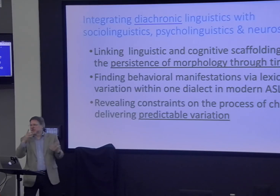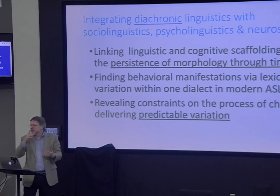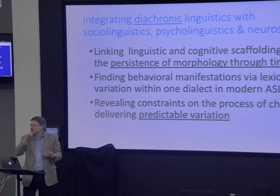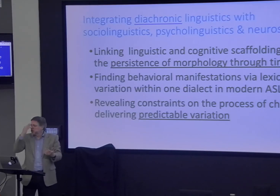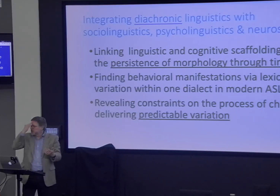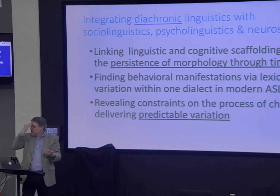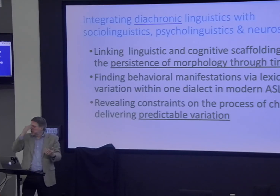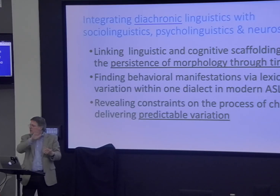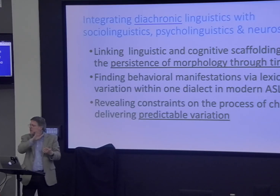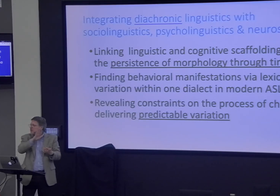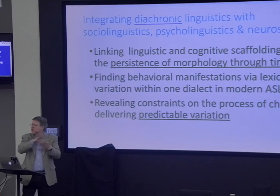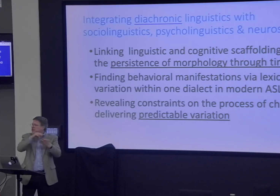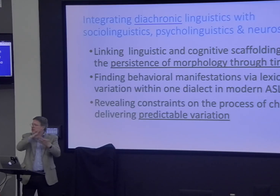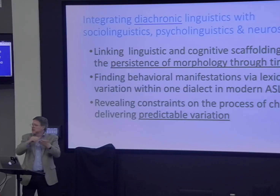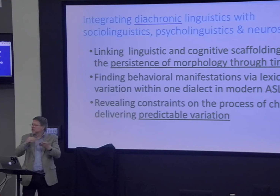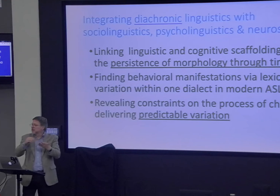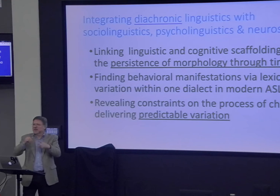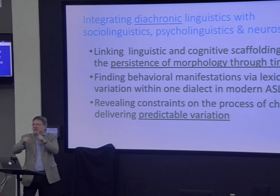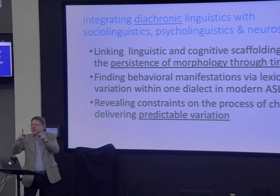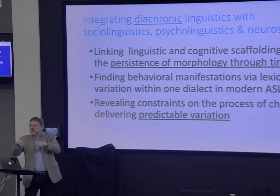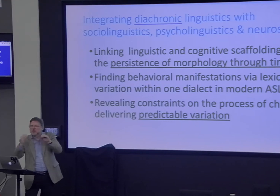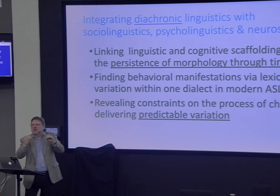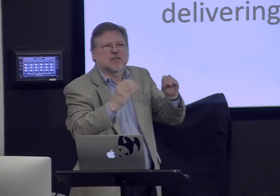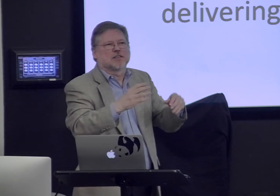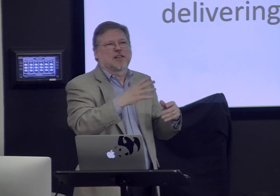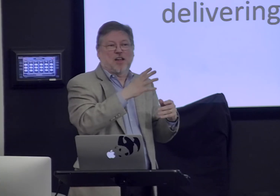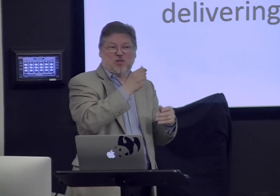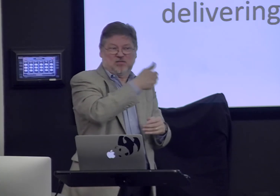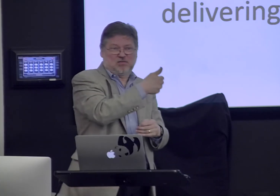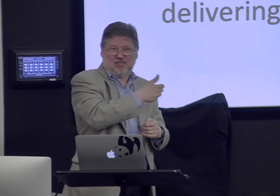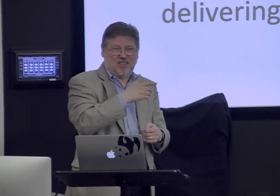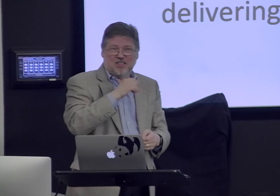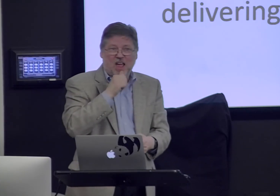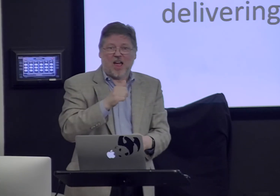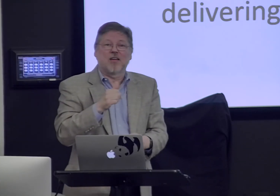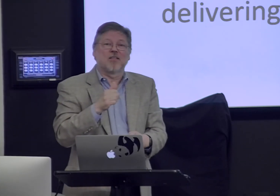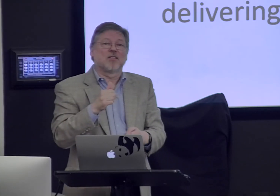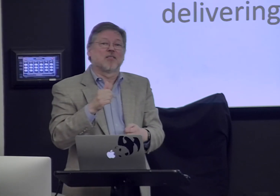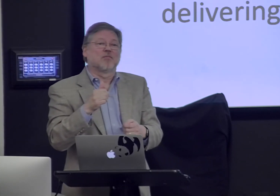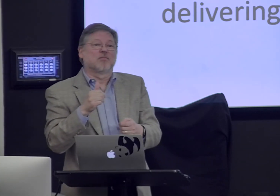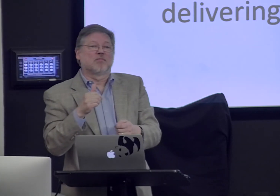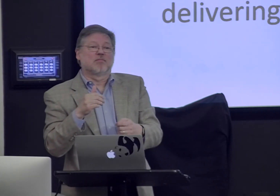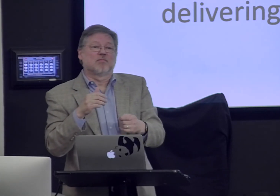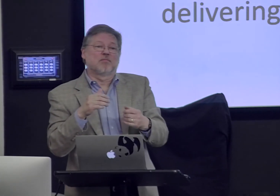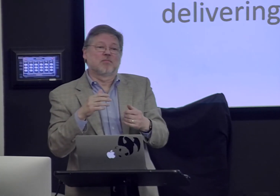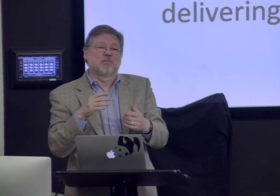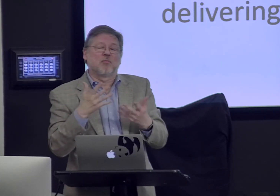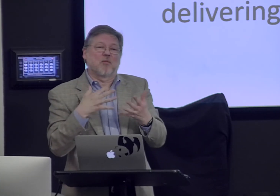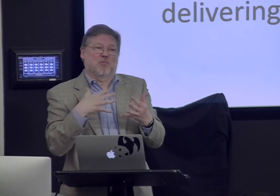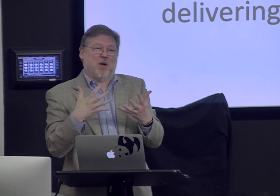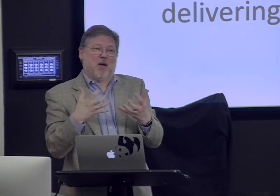it for plural markers. We can also maybe predict how a lexicon would change based on